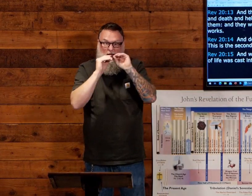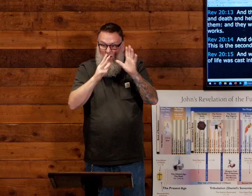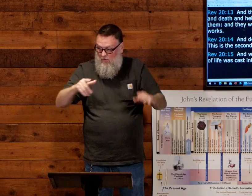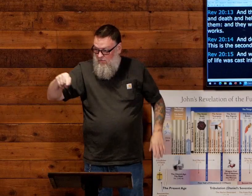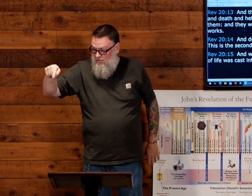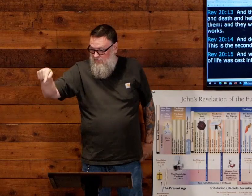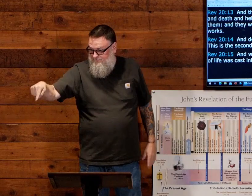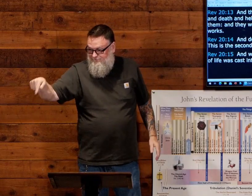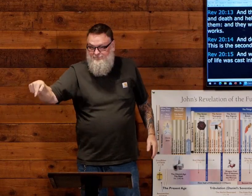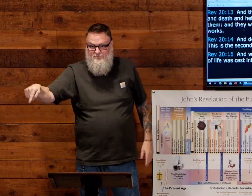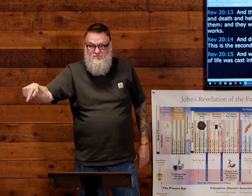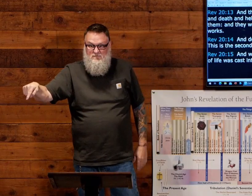the Bible makes it clear